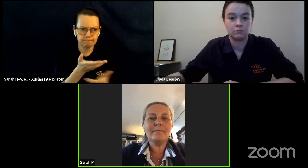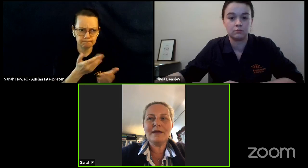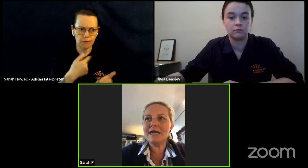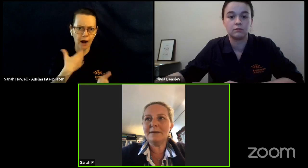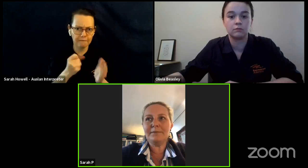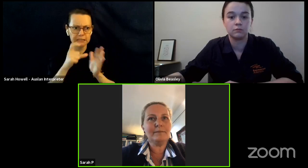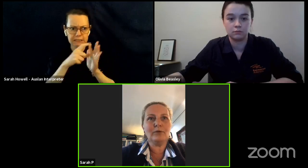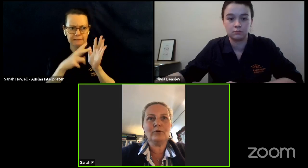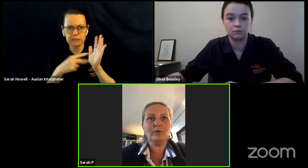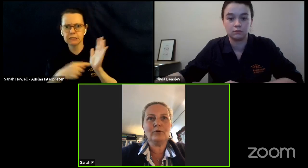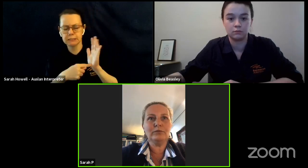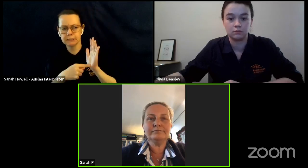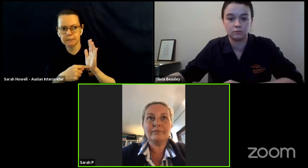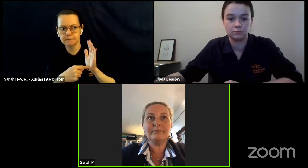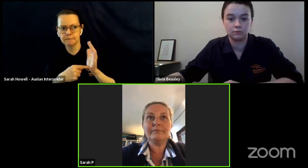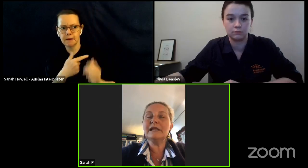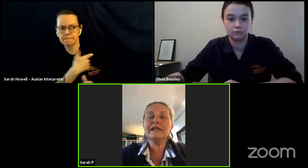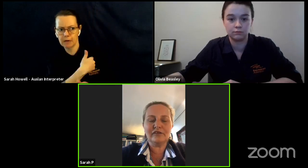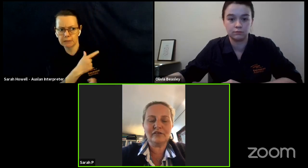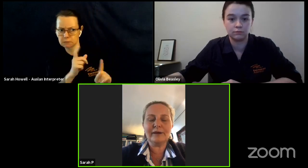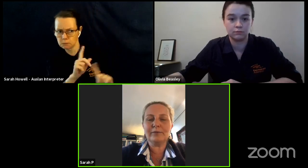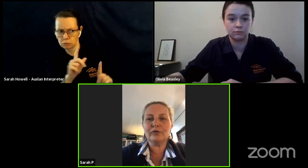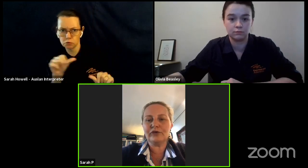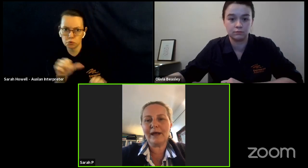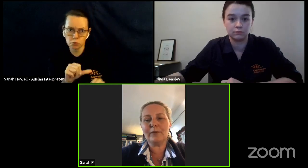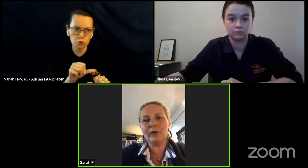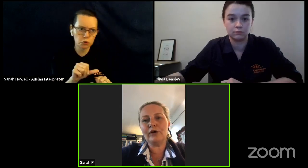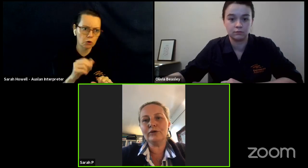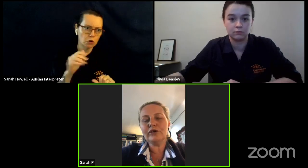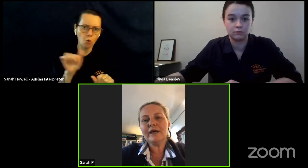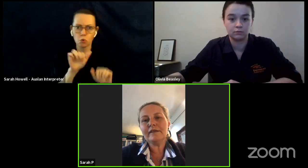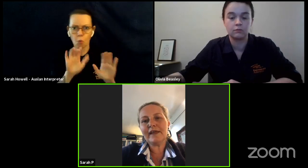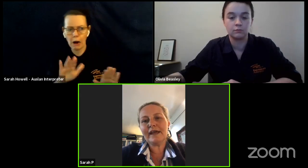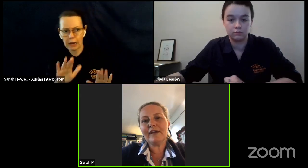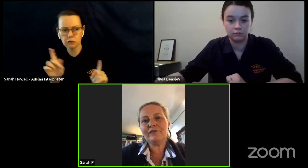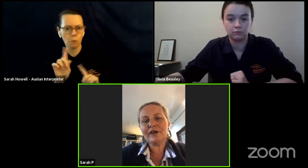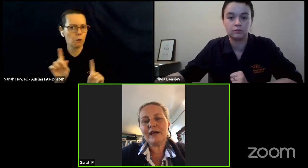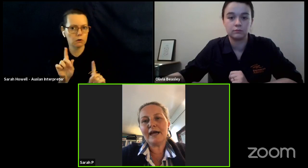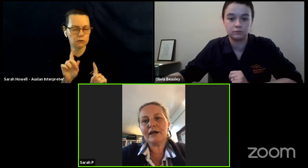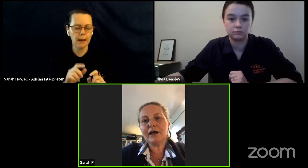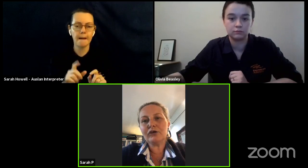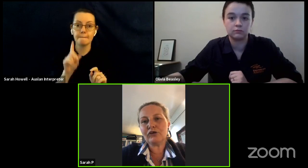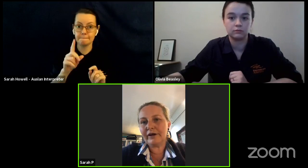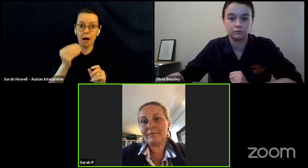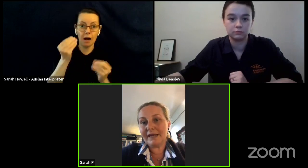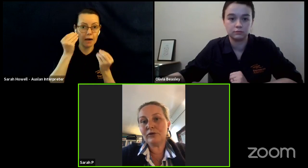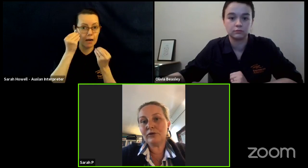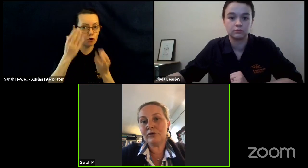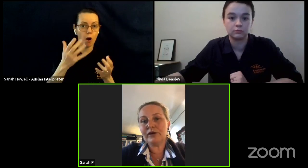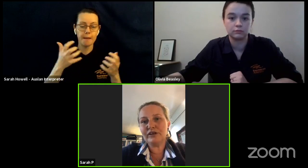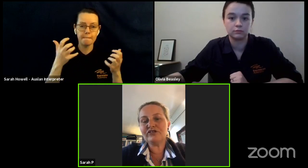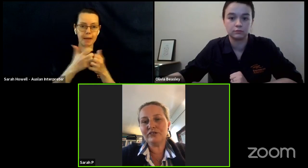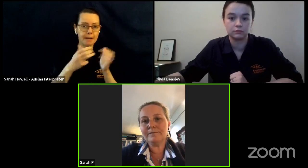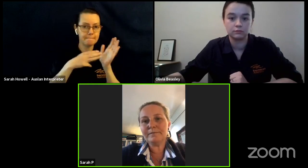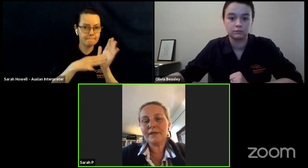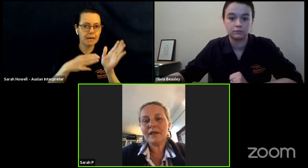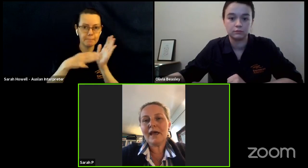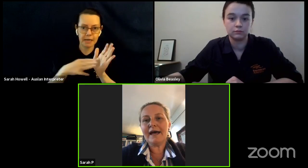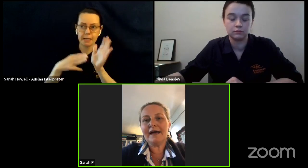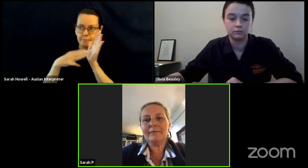have many people, millions of people throughout the world that have a chronic medical